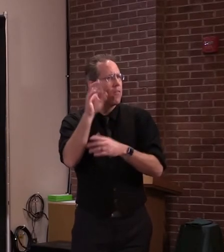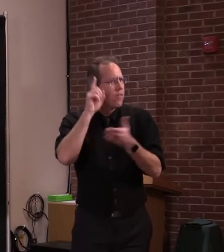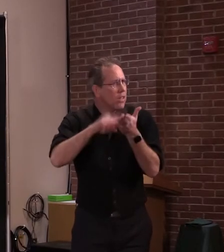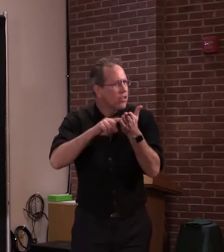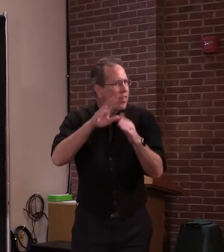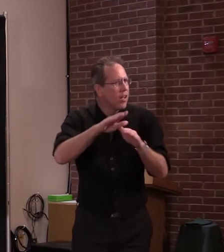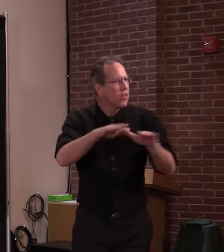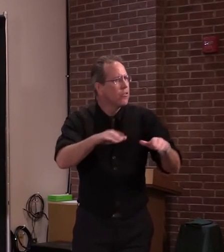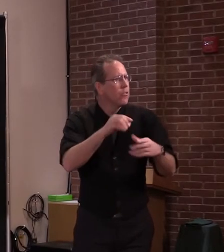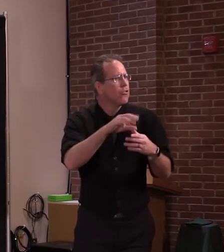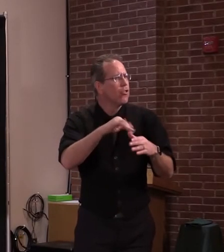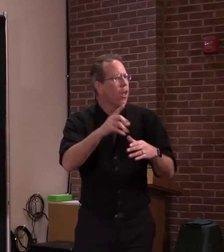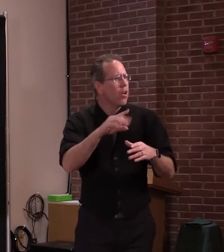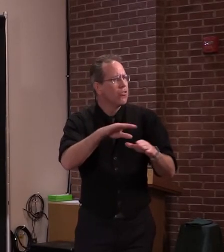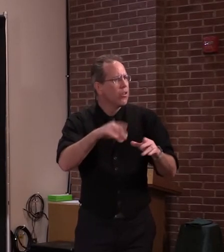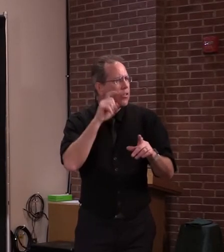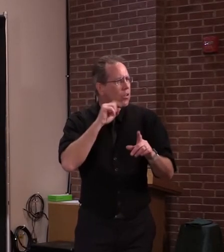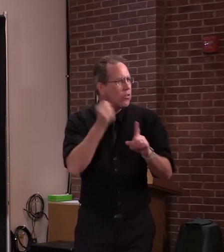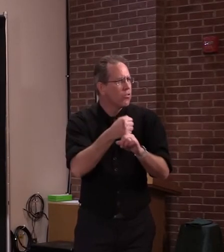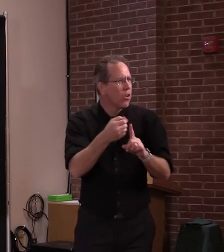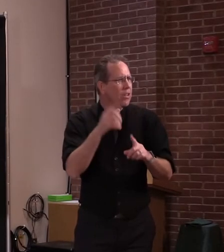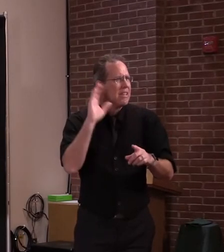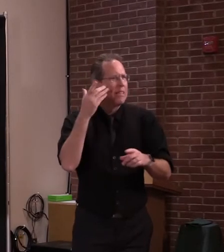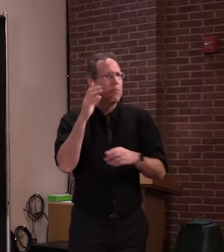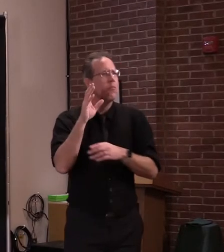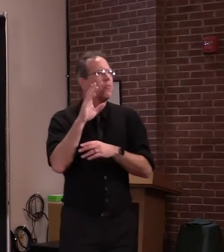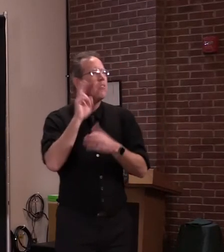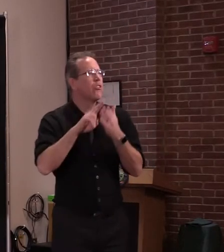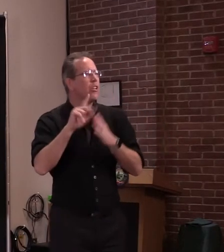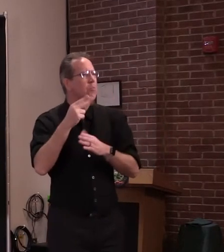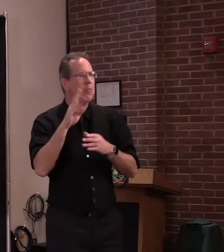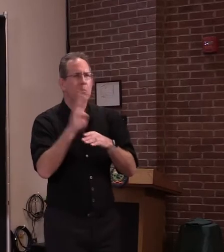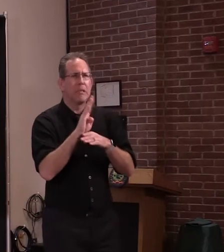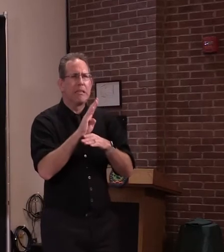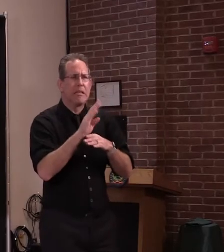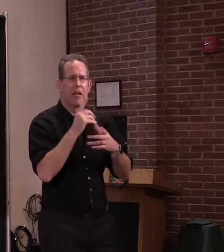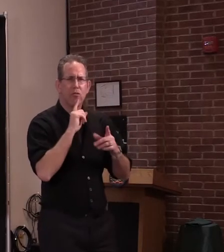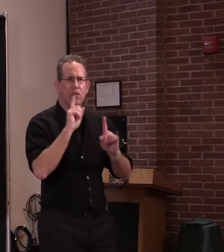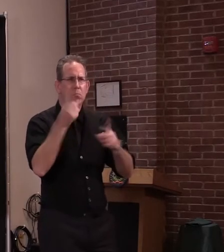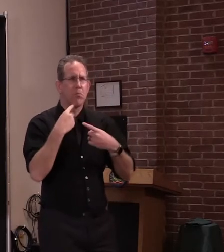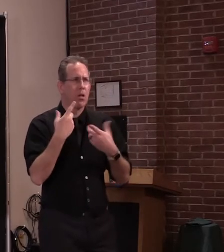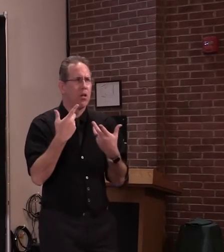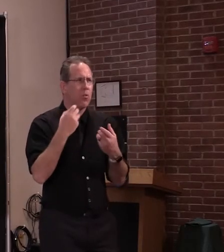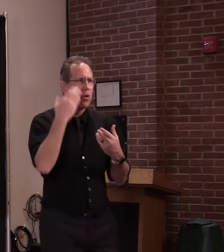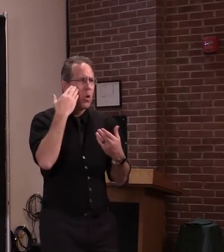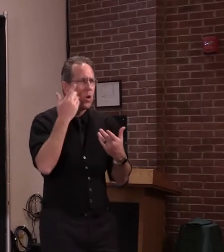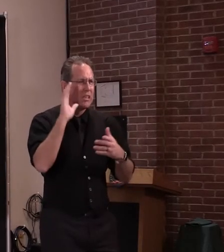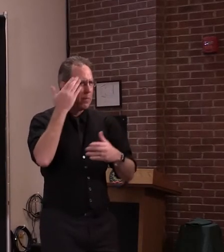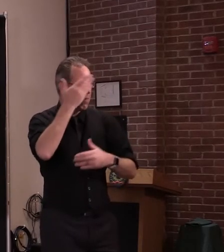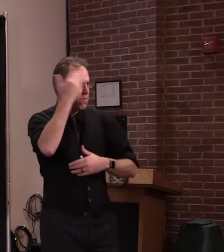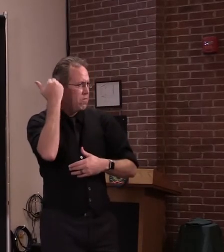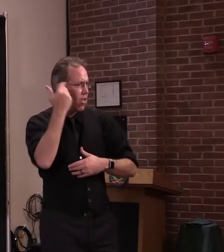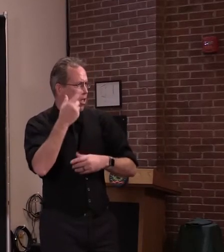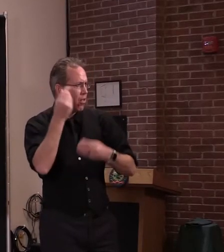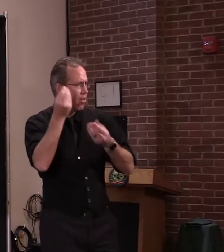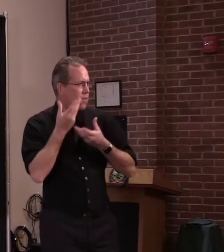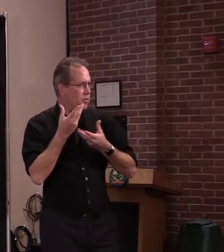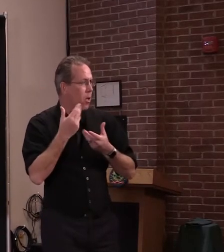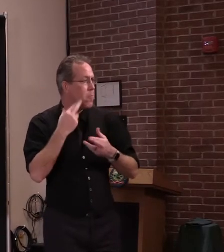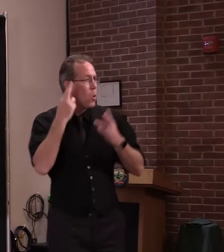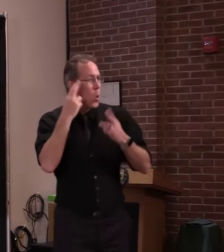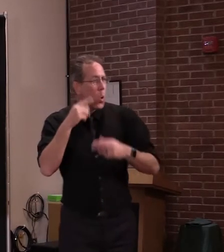quite busy preparing for his retirement, and that probably fell through the cracks. So I'm hoping I can get an answer on